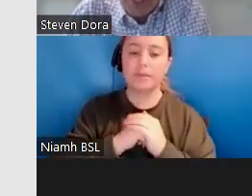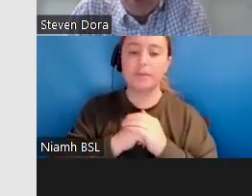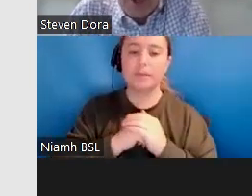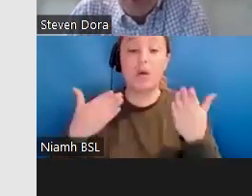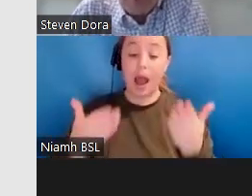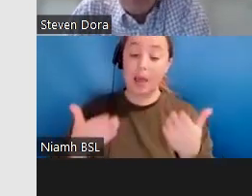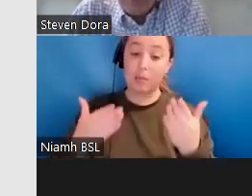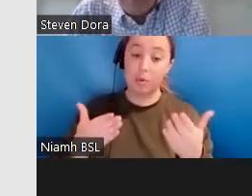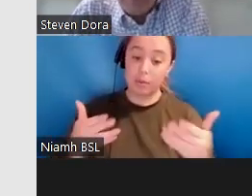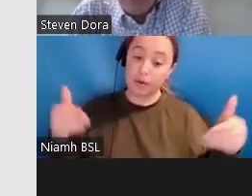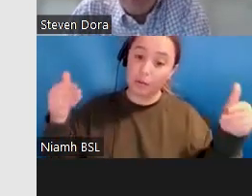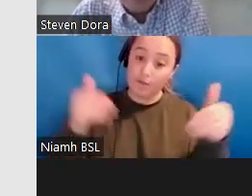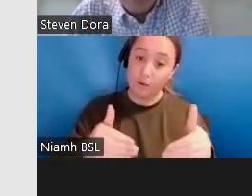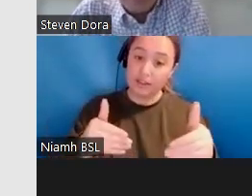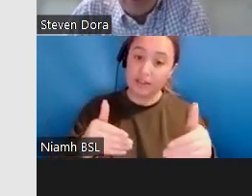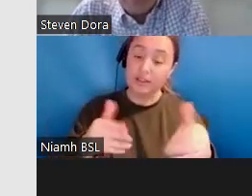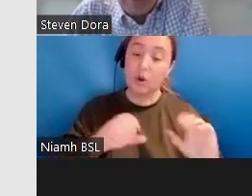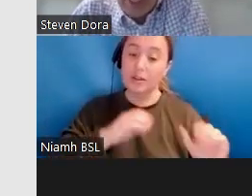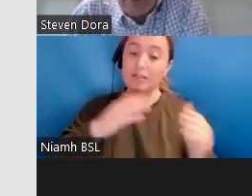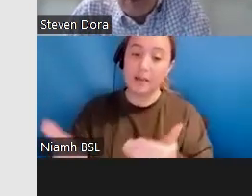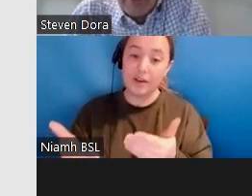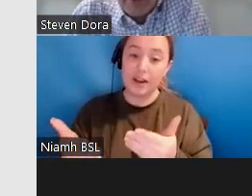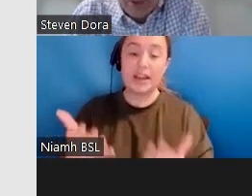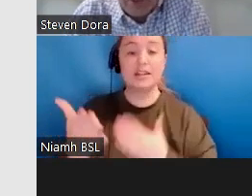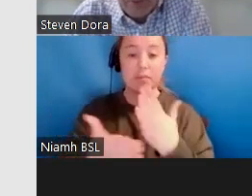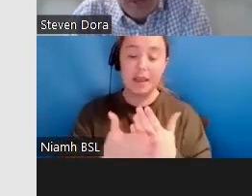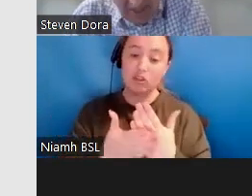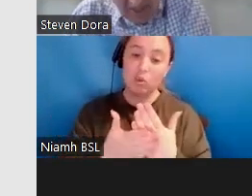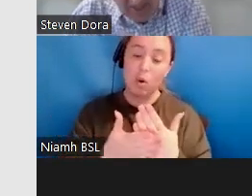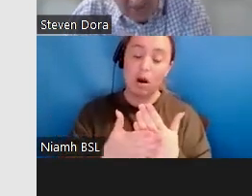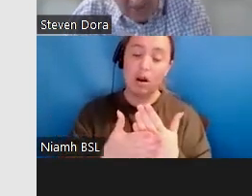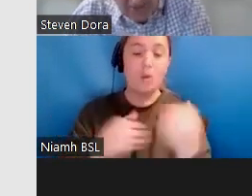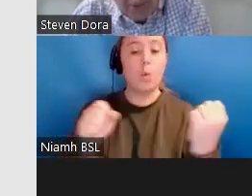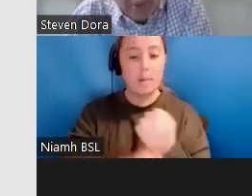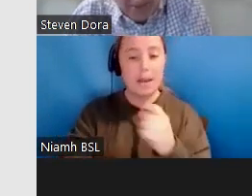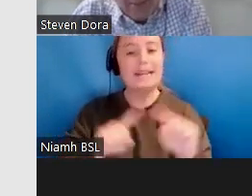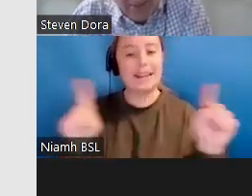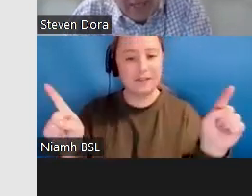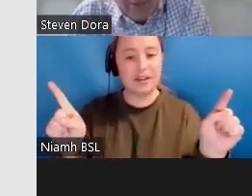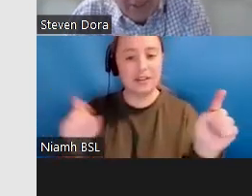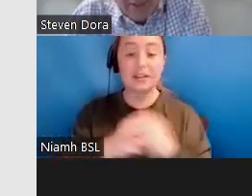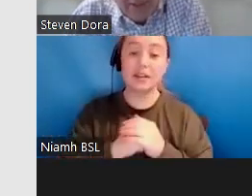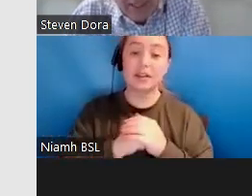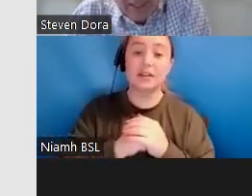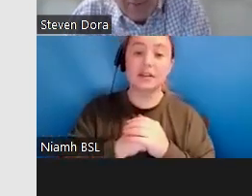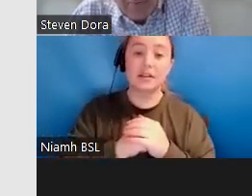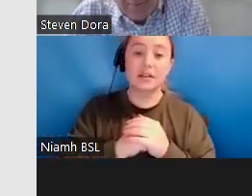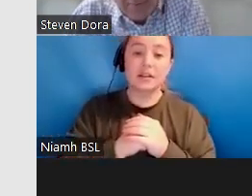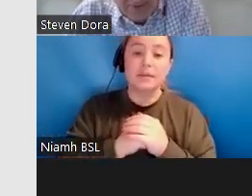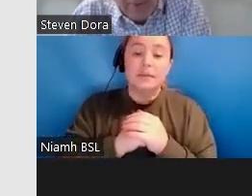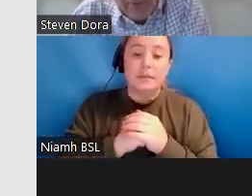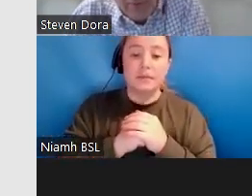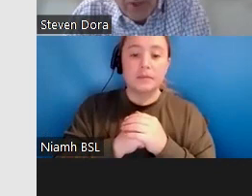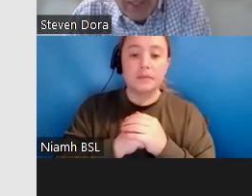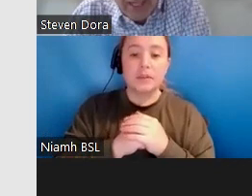current stage we're at on delivery and making a real difference. So there's still some time left in the current Accessible